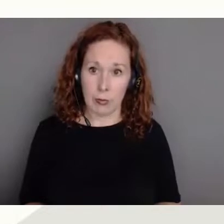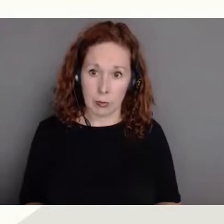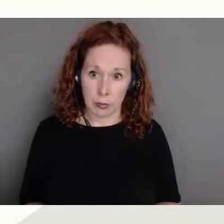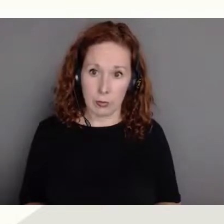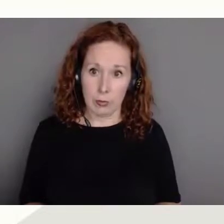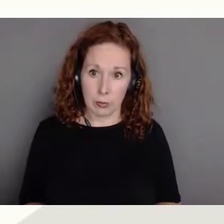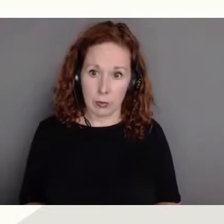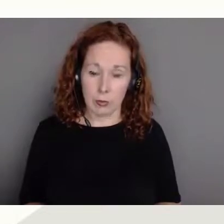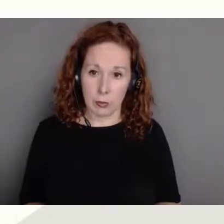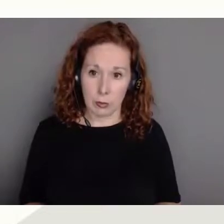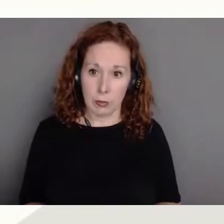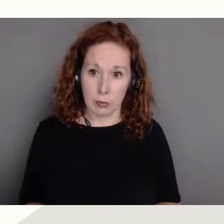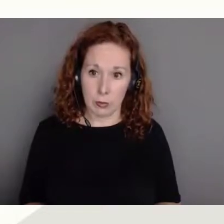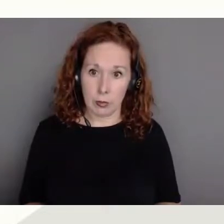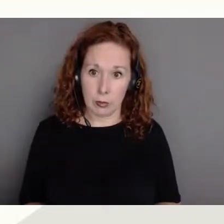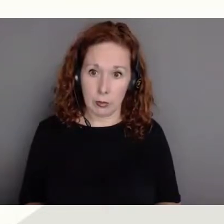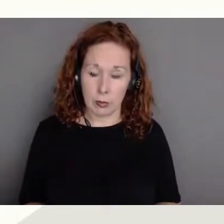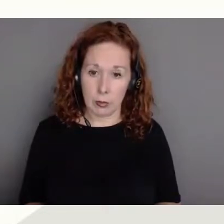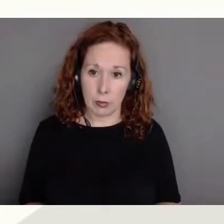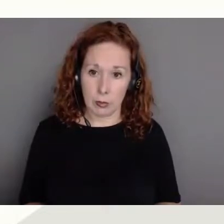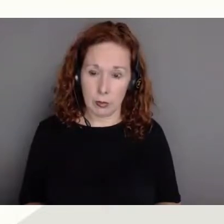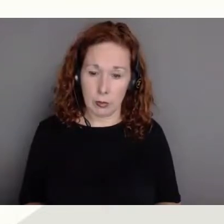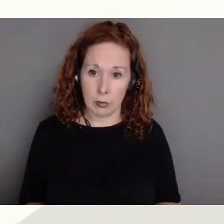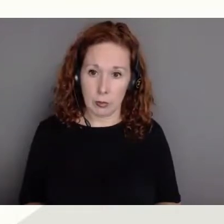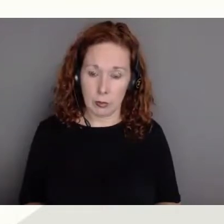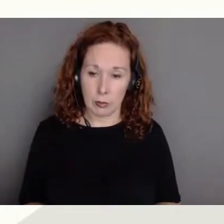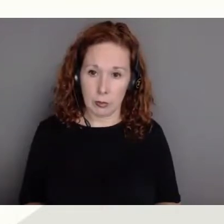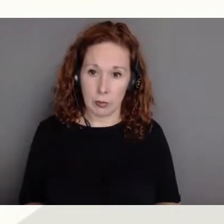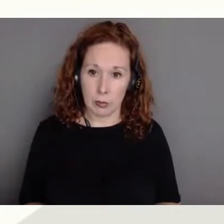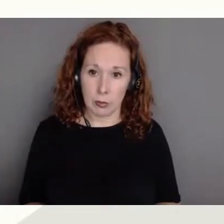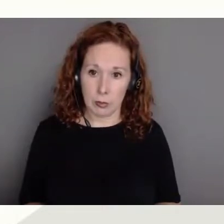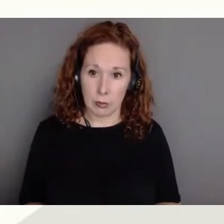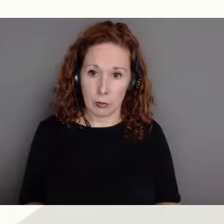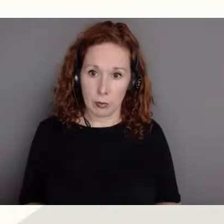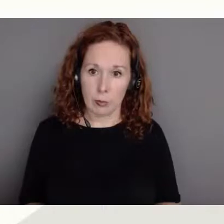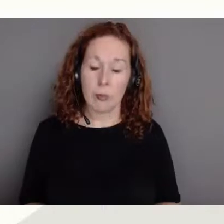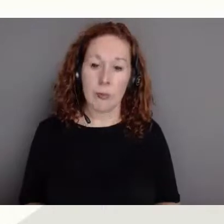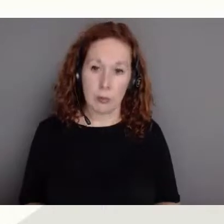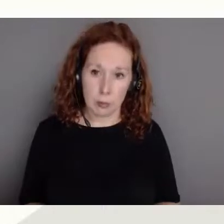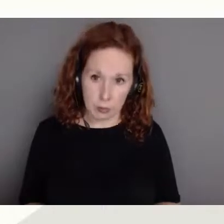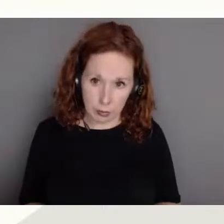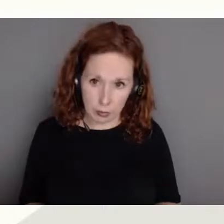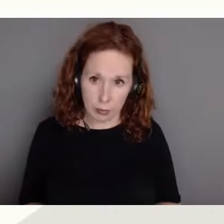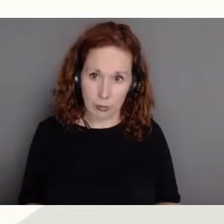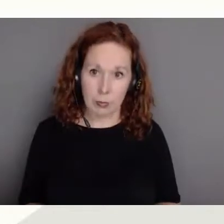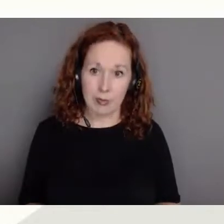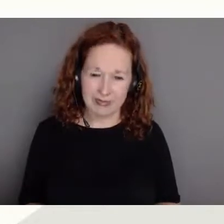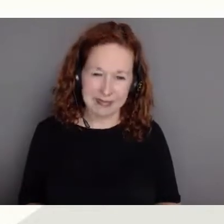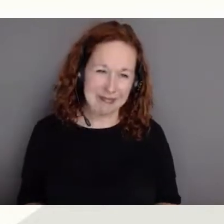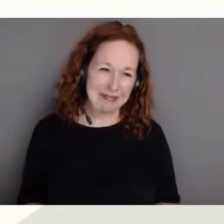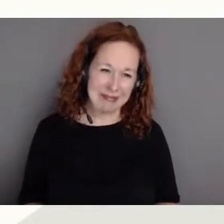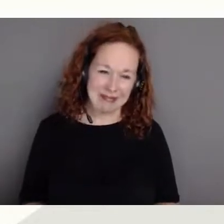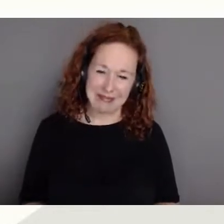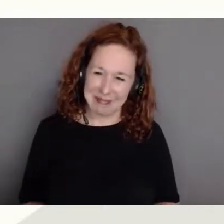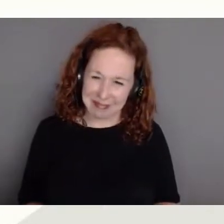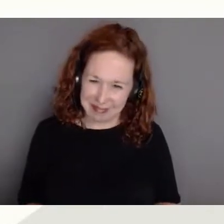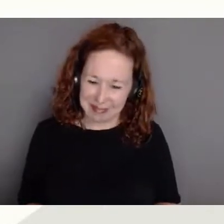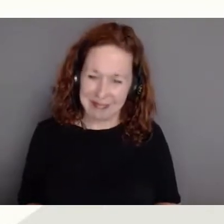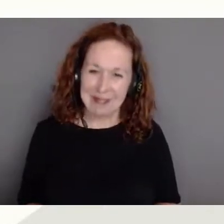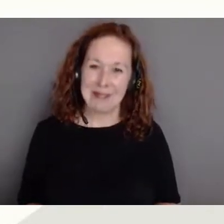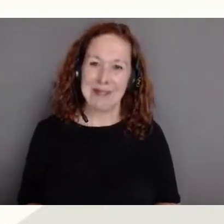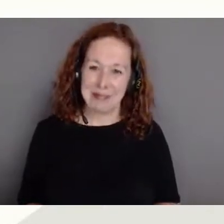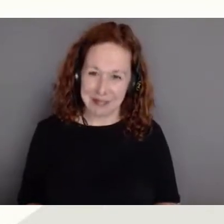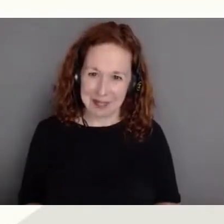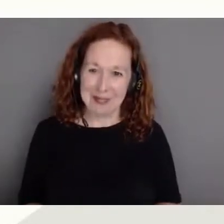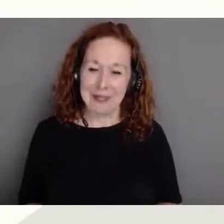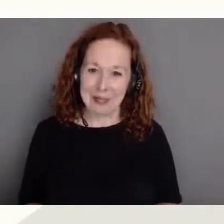you, what don't I know, and how can I think about this differently and more open heartedly? This is awesome. This is so awesome. So I